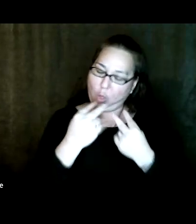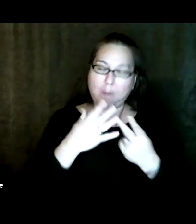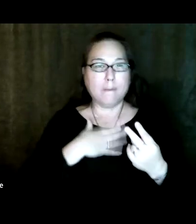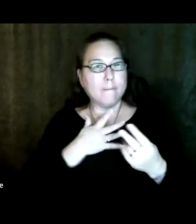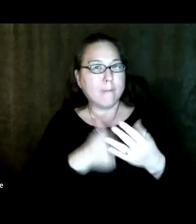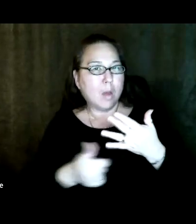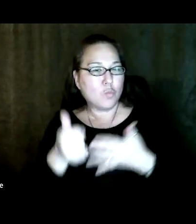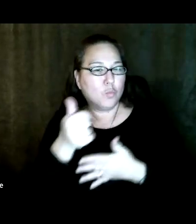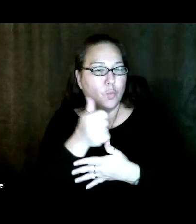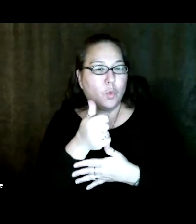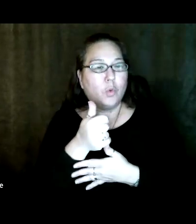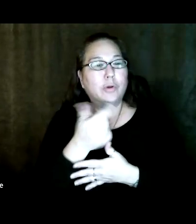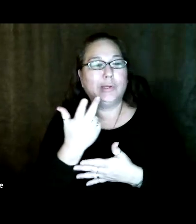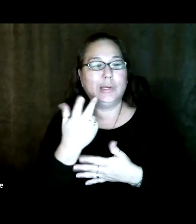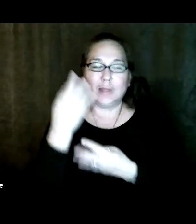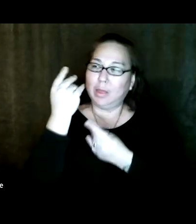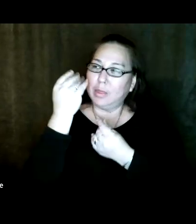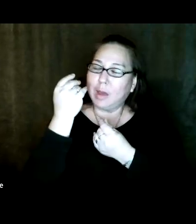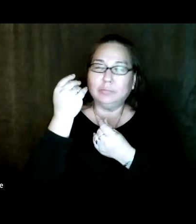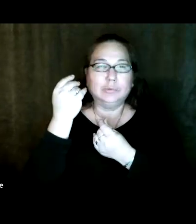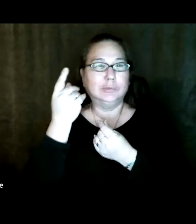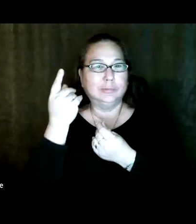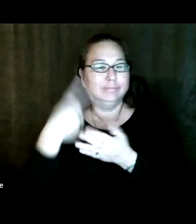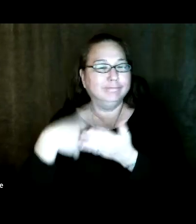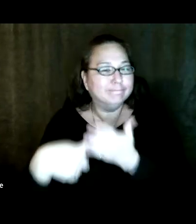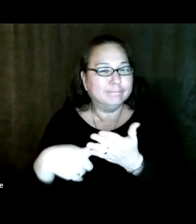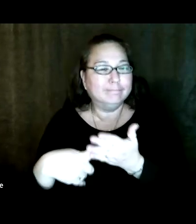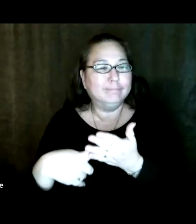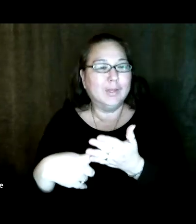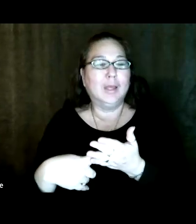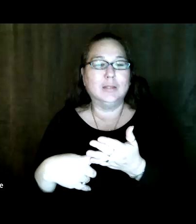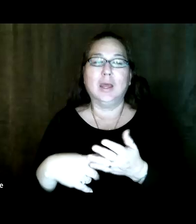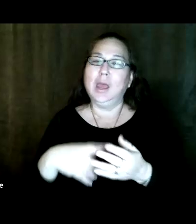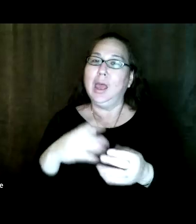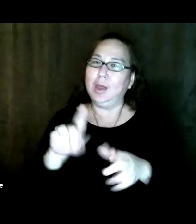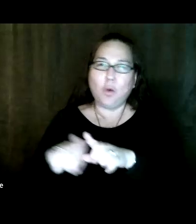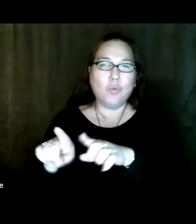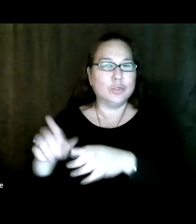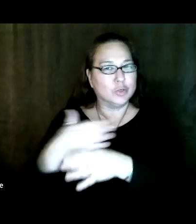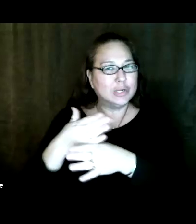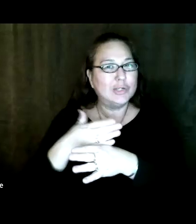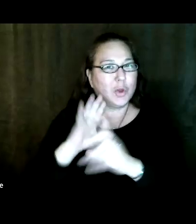shared goals. I look forward to continuing that conversation at our next scheduled meeting, which is November